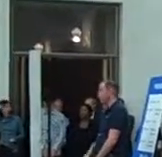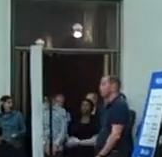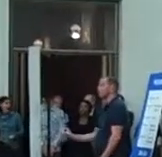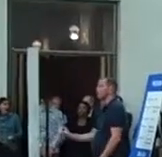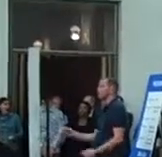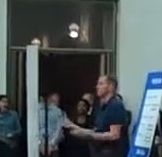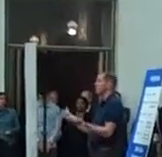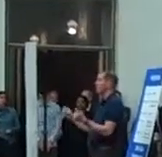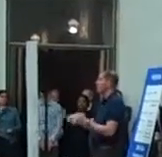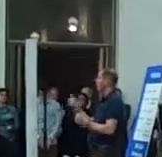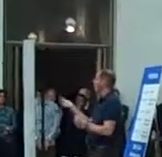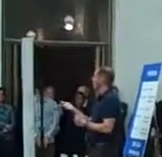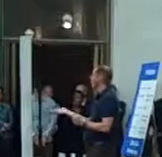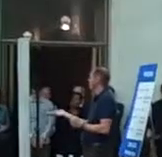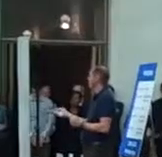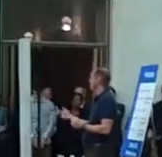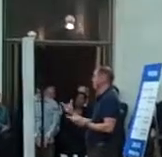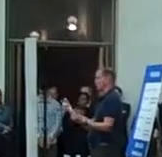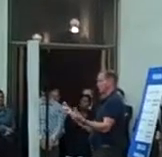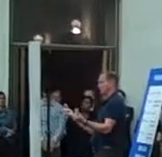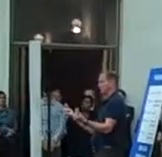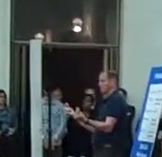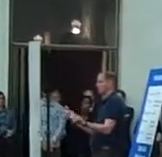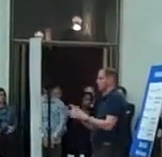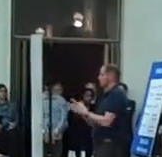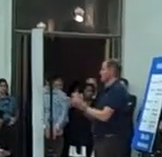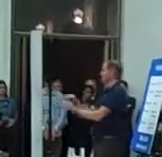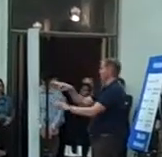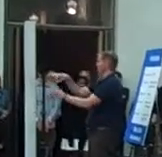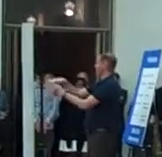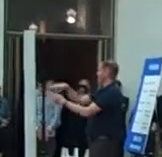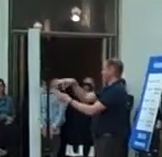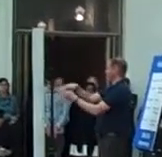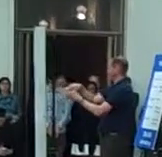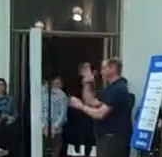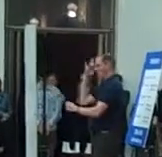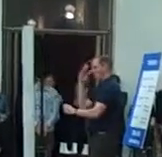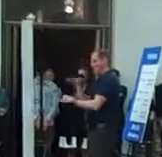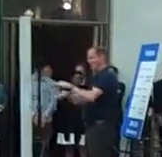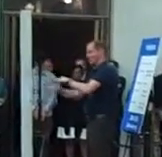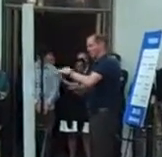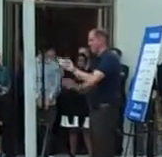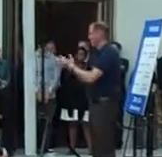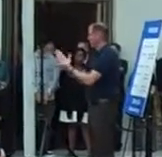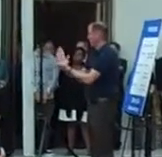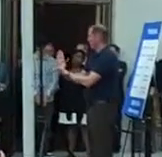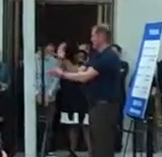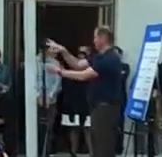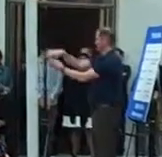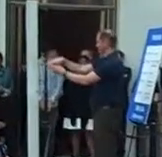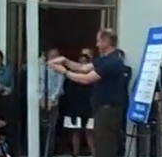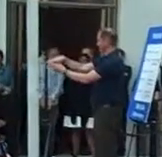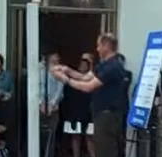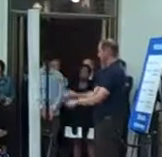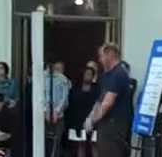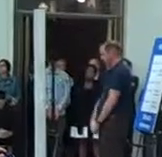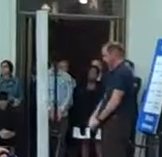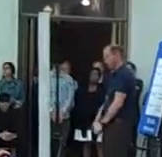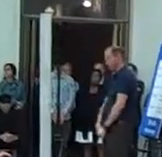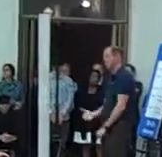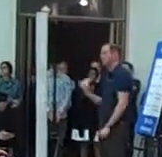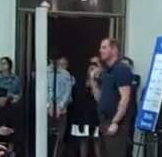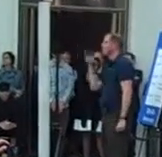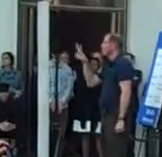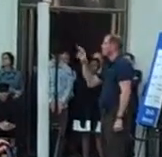voting, because there's no more principal thing there. You know, in 2004, we made some progress,